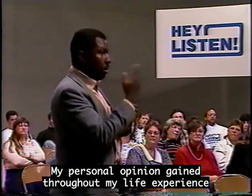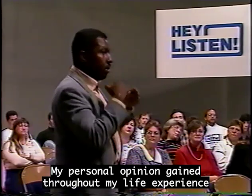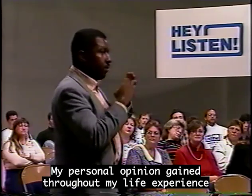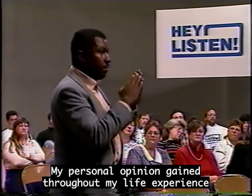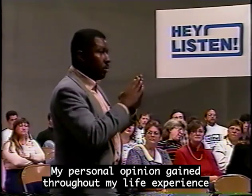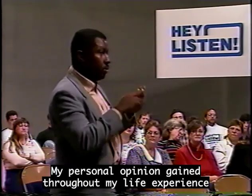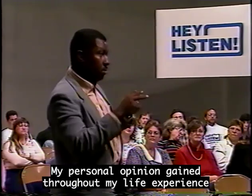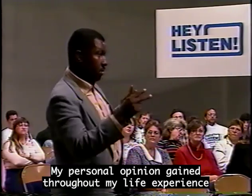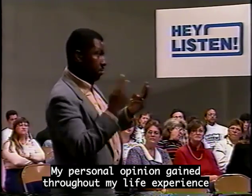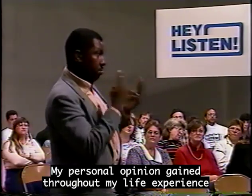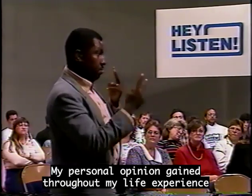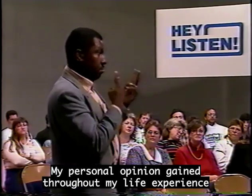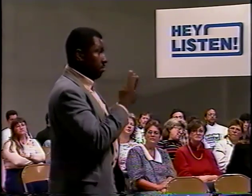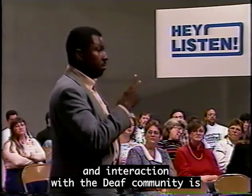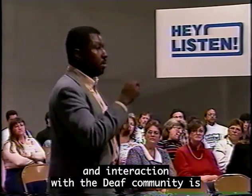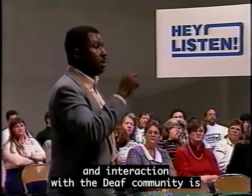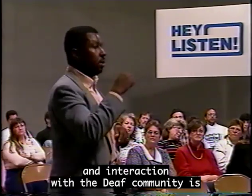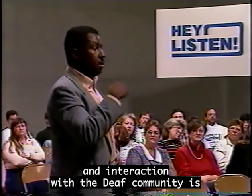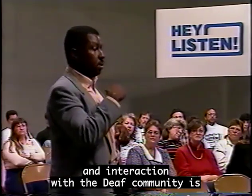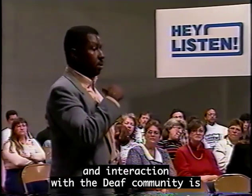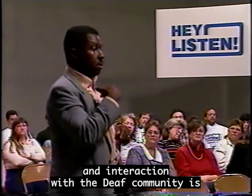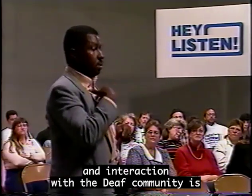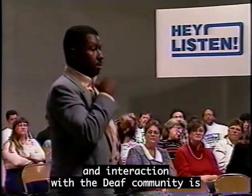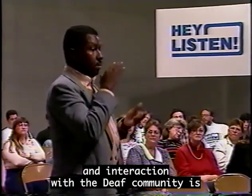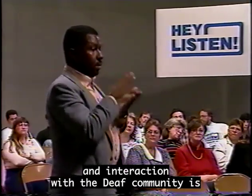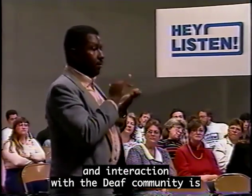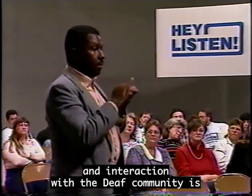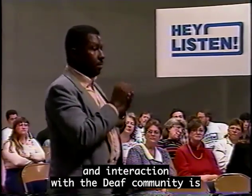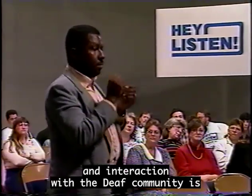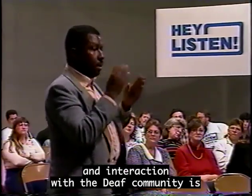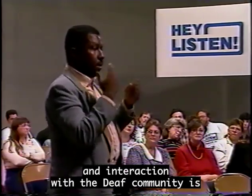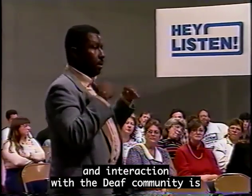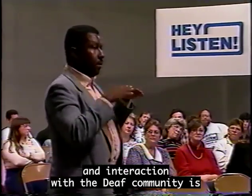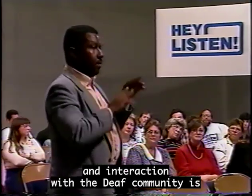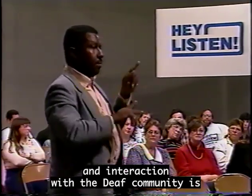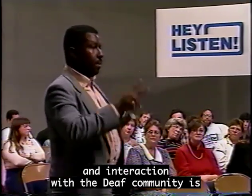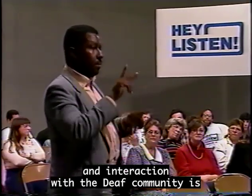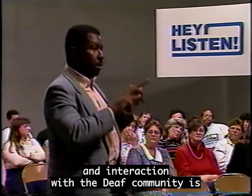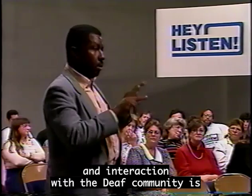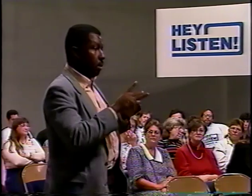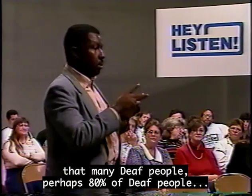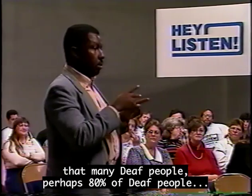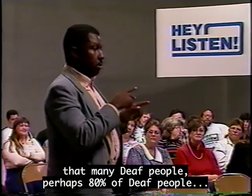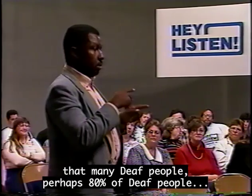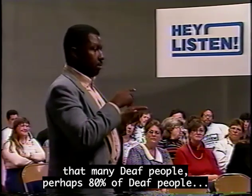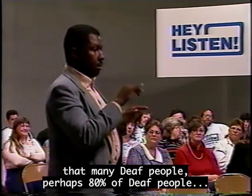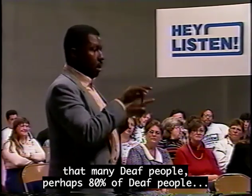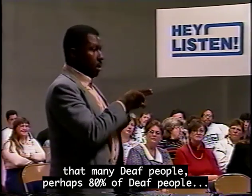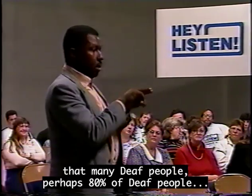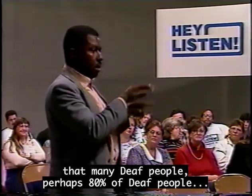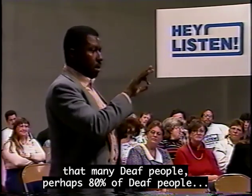gained throughout my life experience and interaction with the deaf community, is that many deaf people,